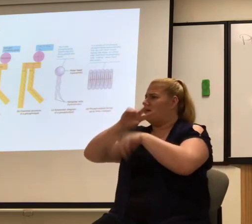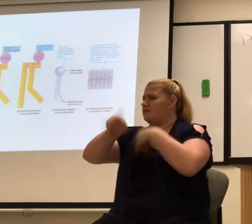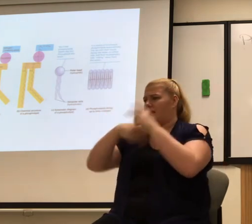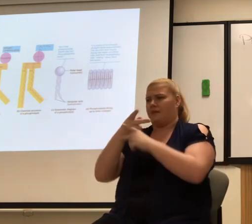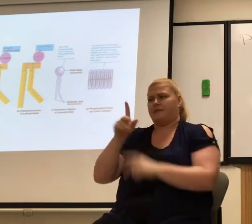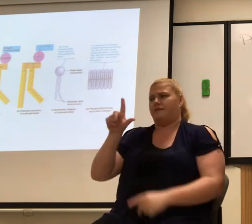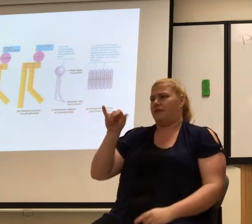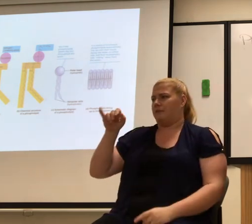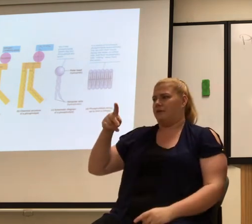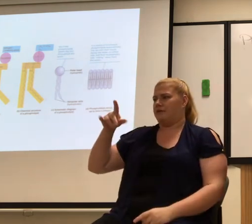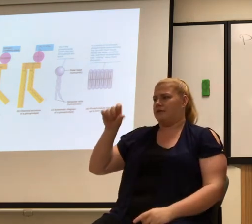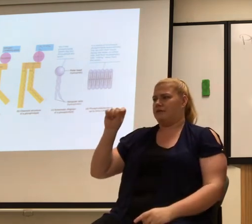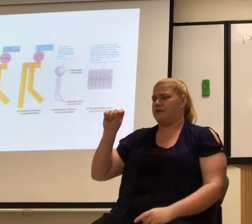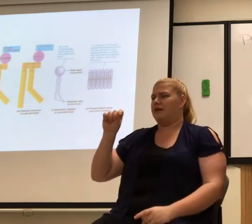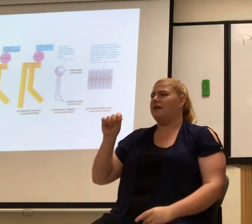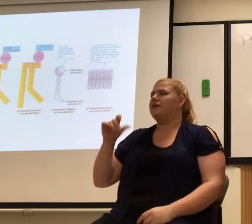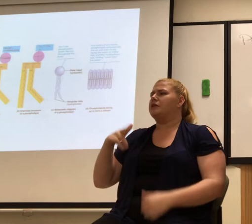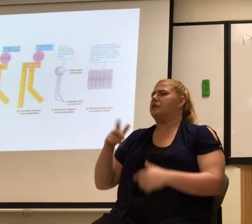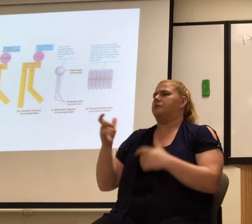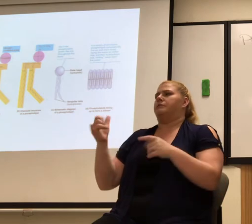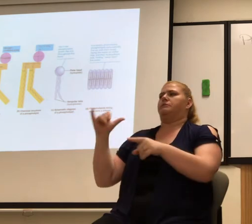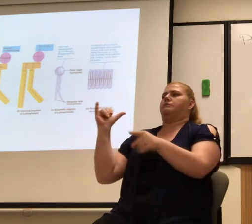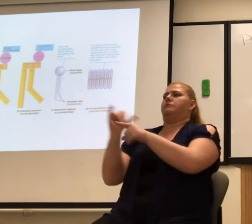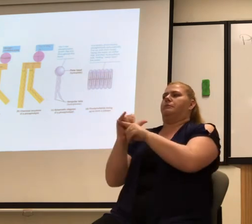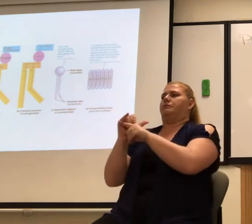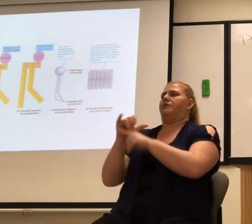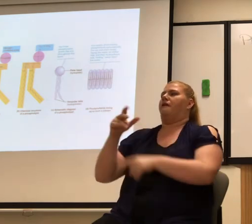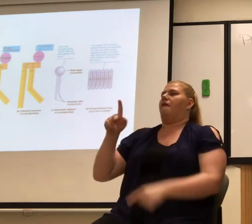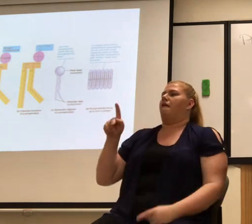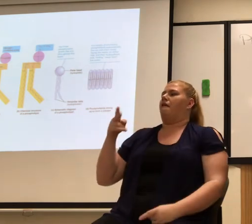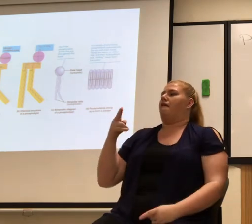is phosphatidylcholine, a type of phospholipid.